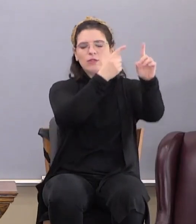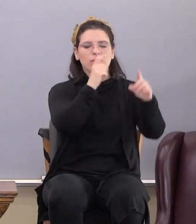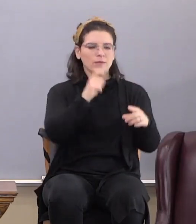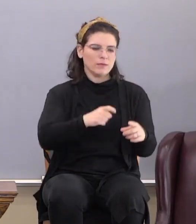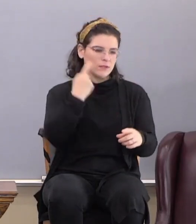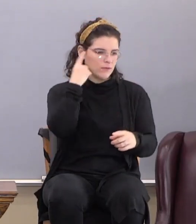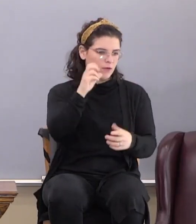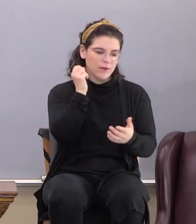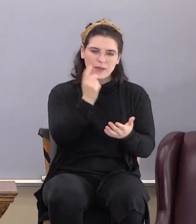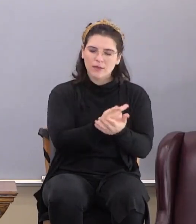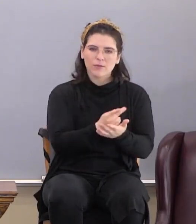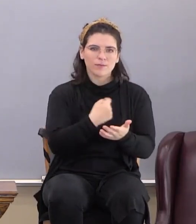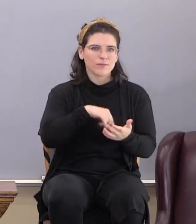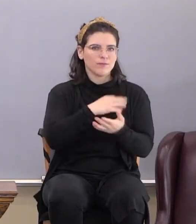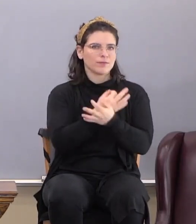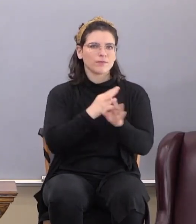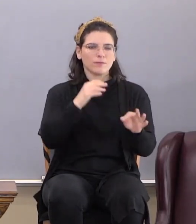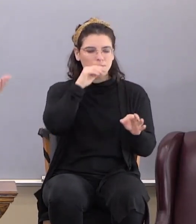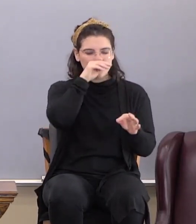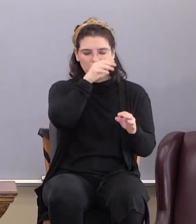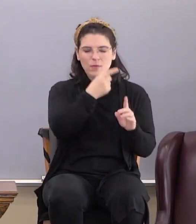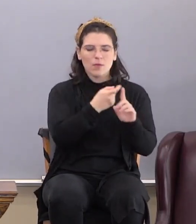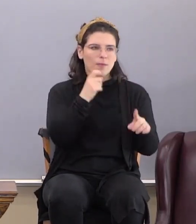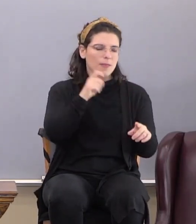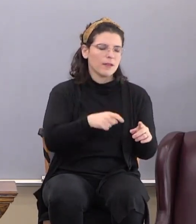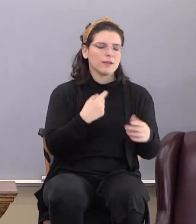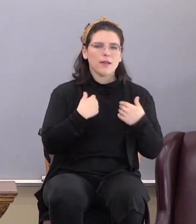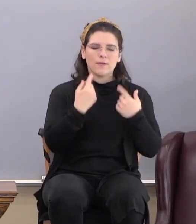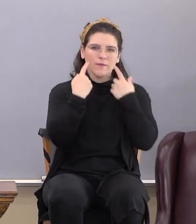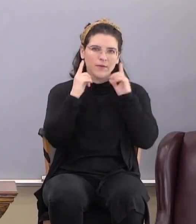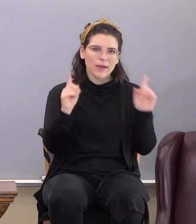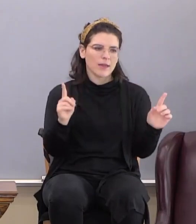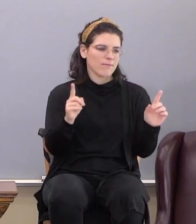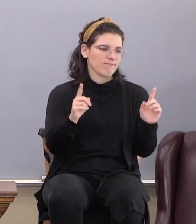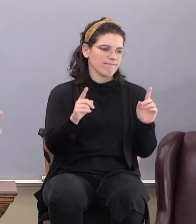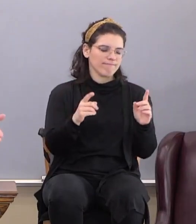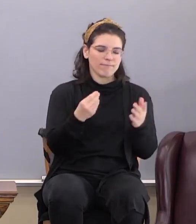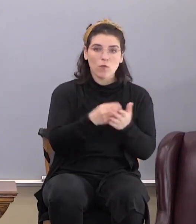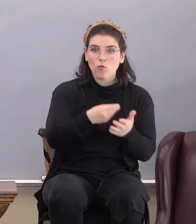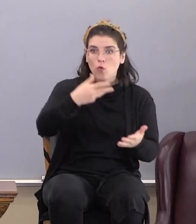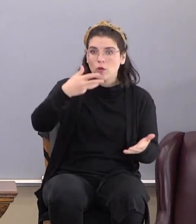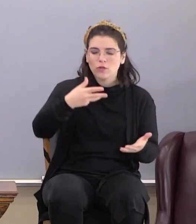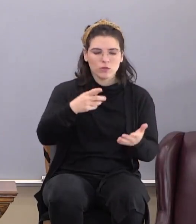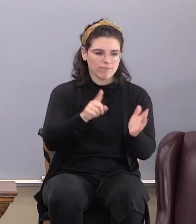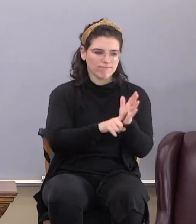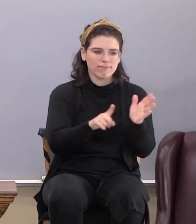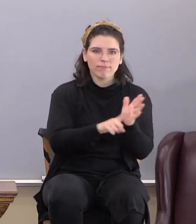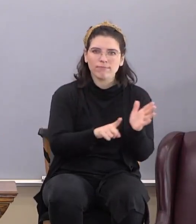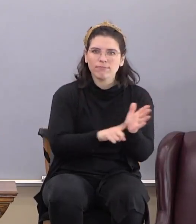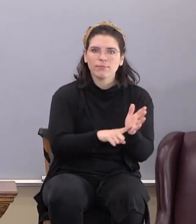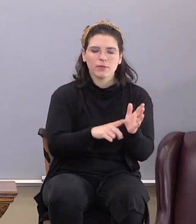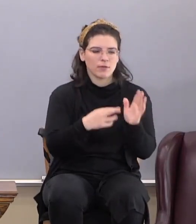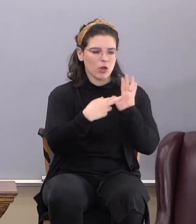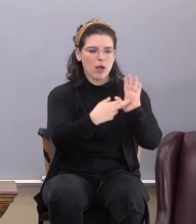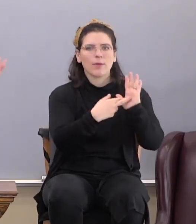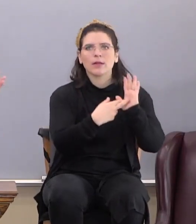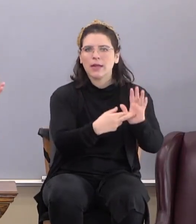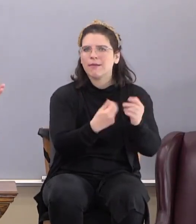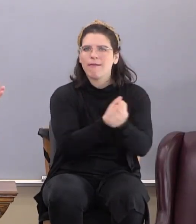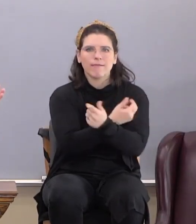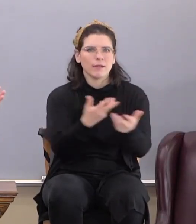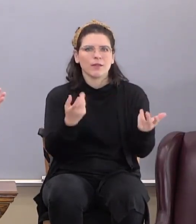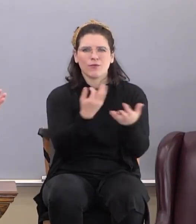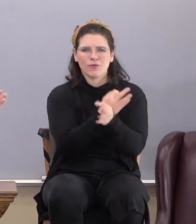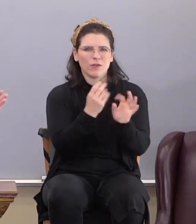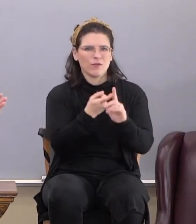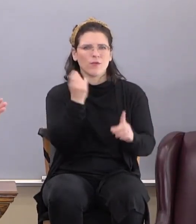validation. We're free from the need to have fame and fortune and popularity. We're free from having reputation. We're free from all